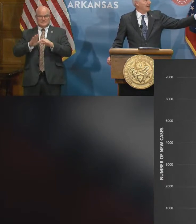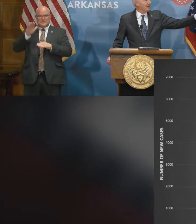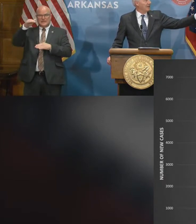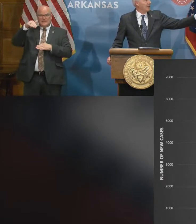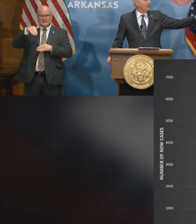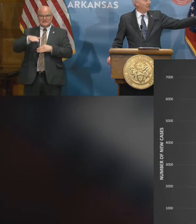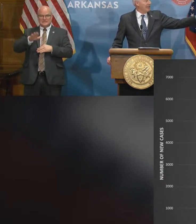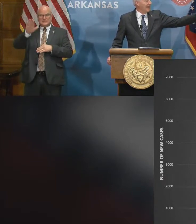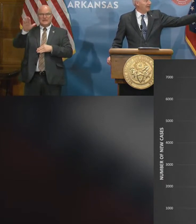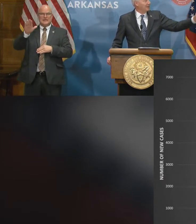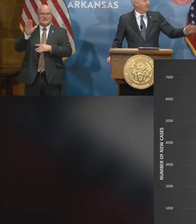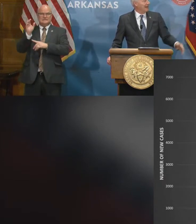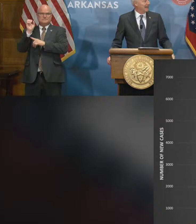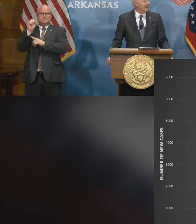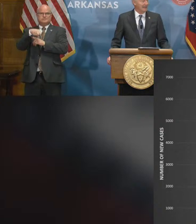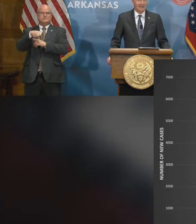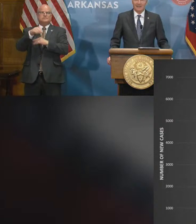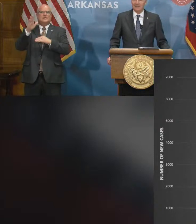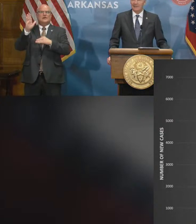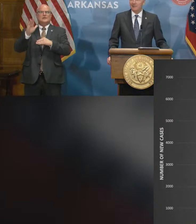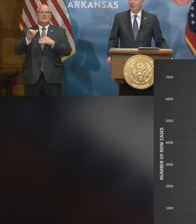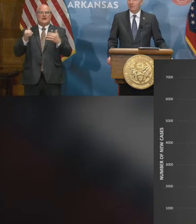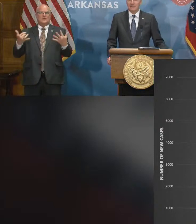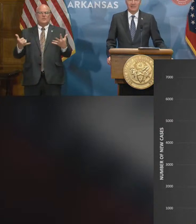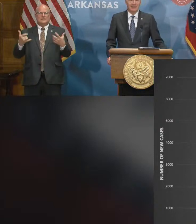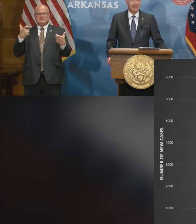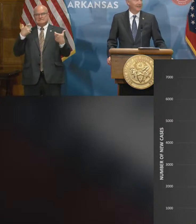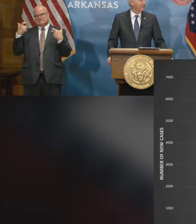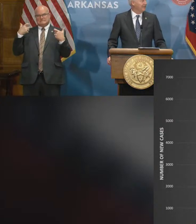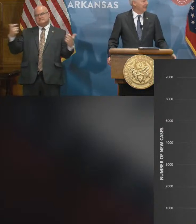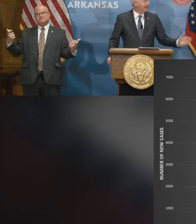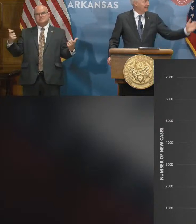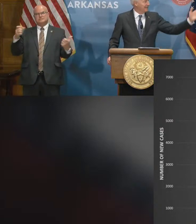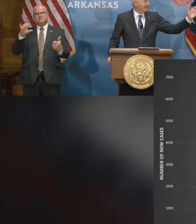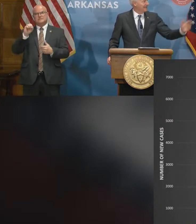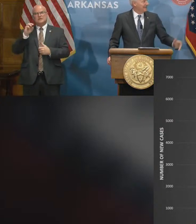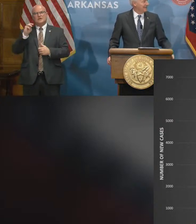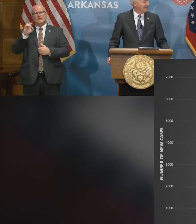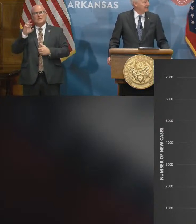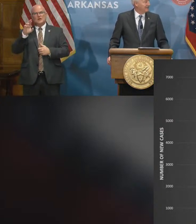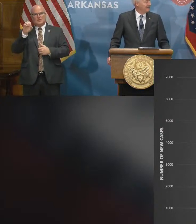peaks are overshadowed by the enormity of the